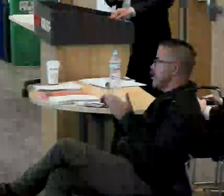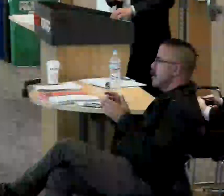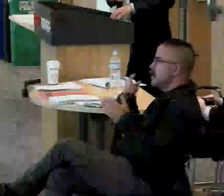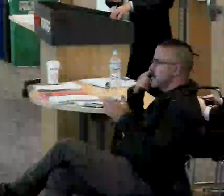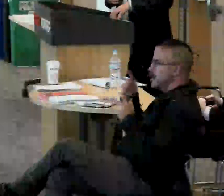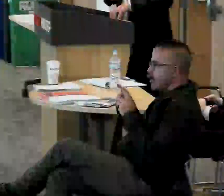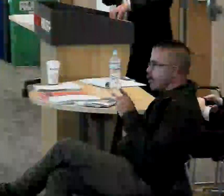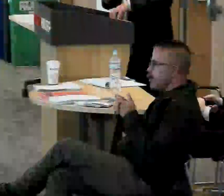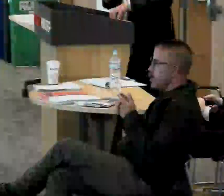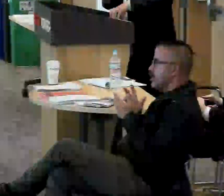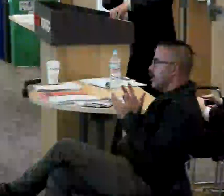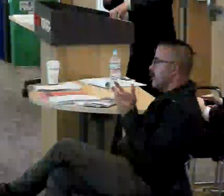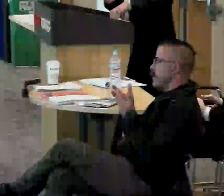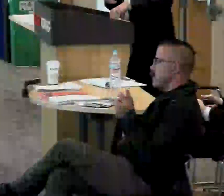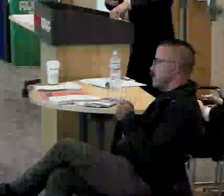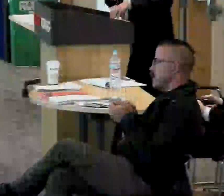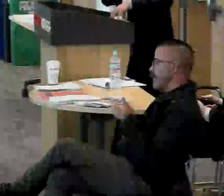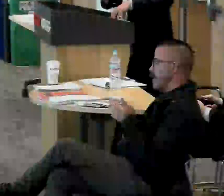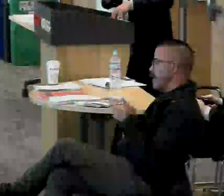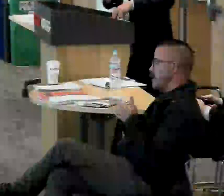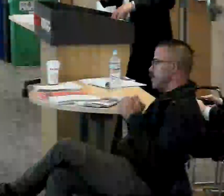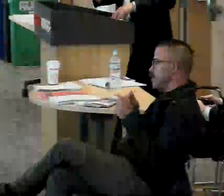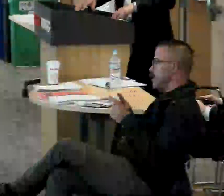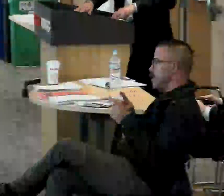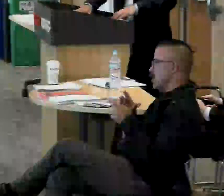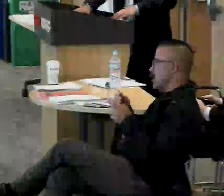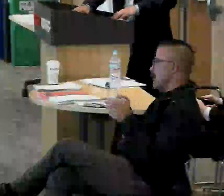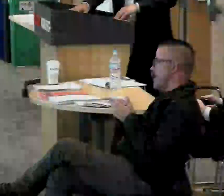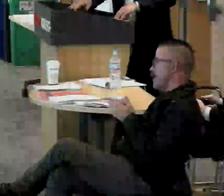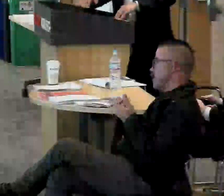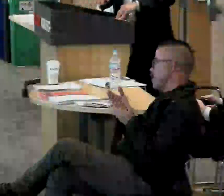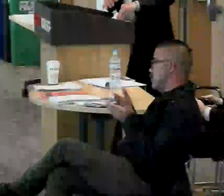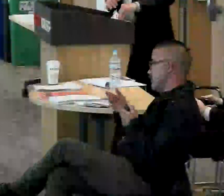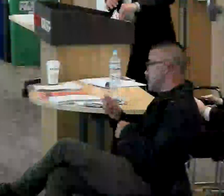they interface with financial education and financial service needs.